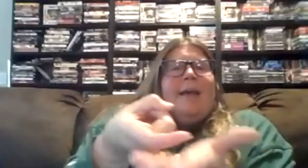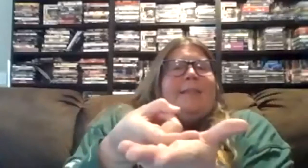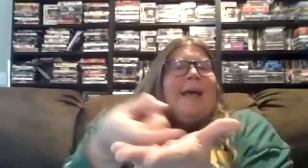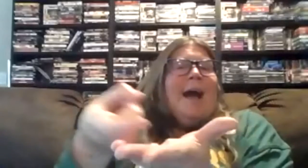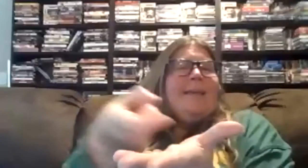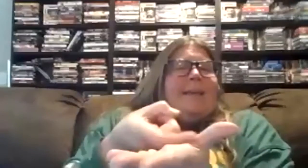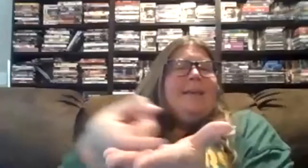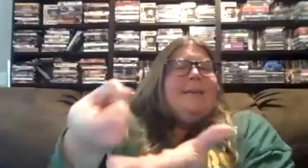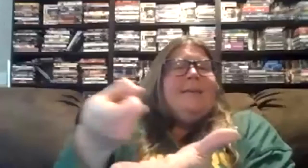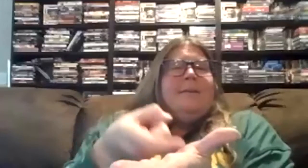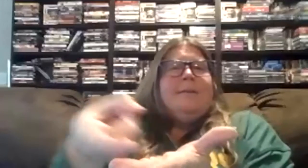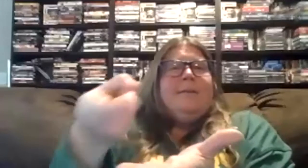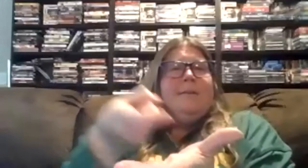it's hockey.